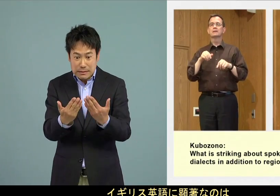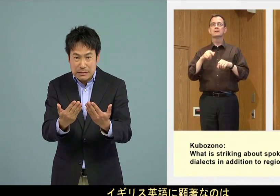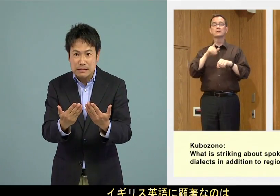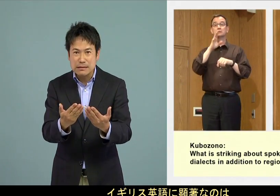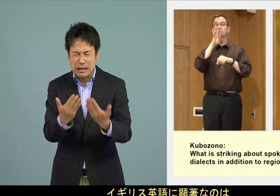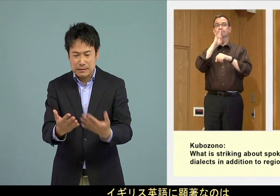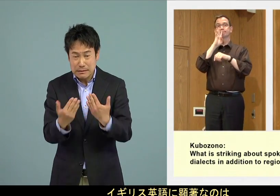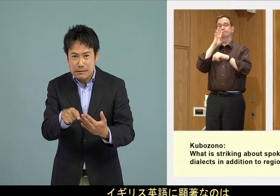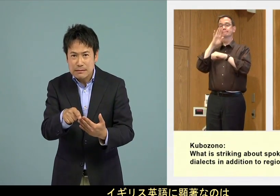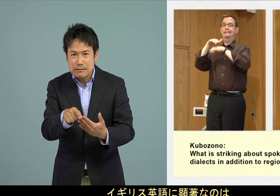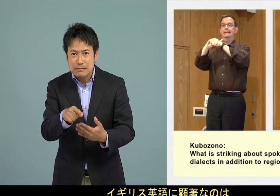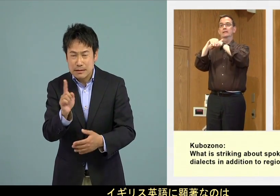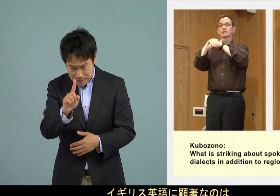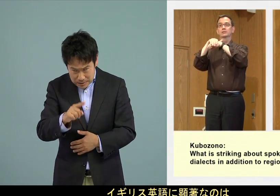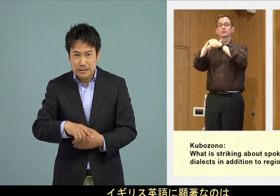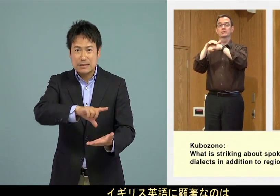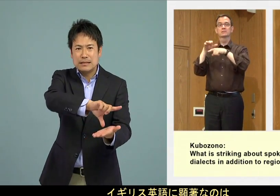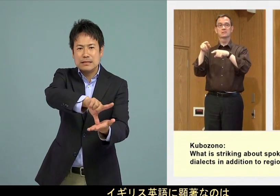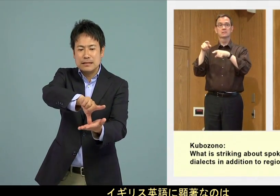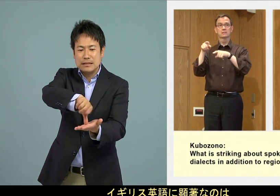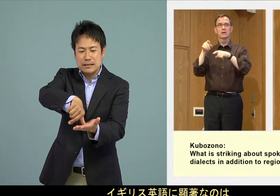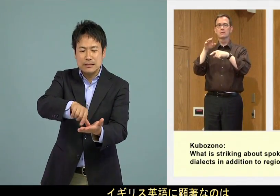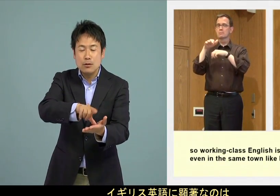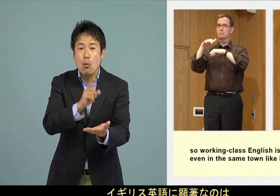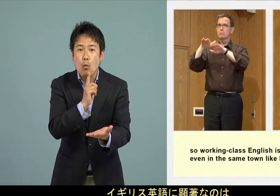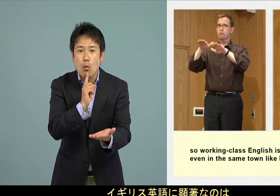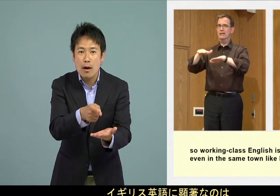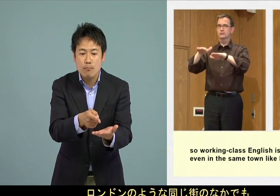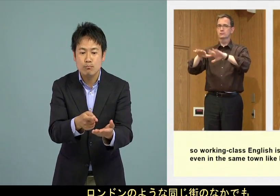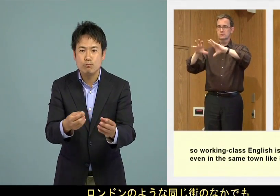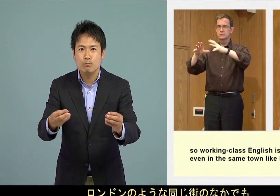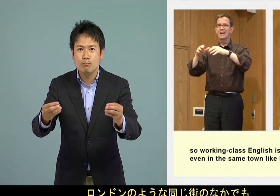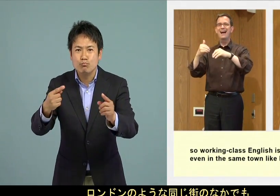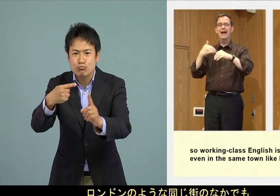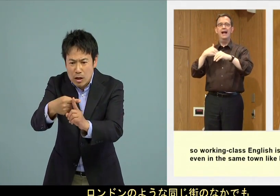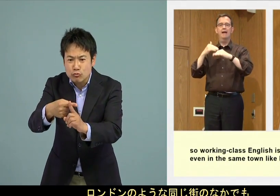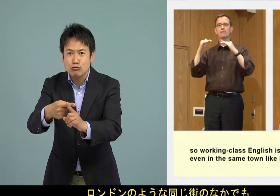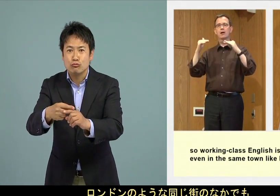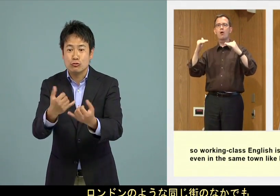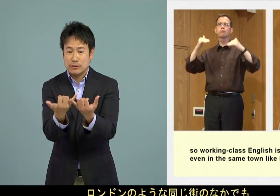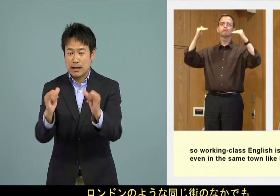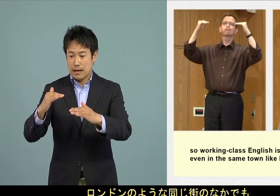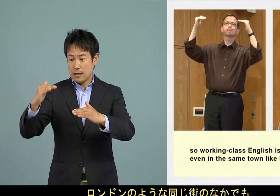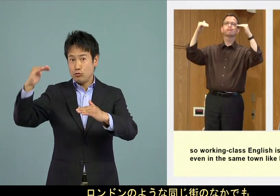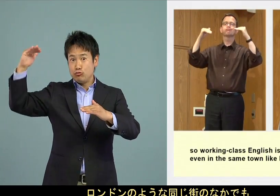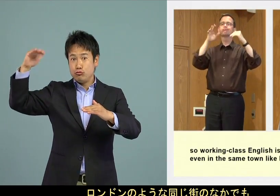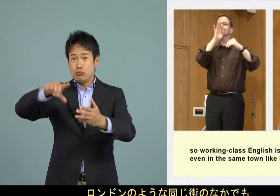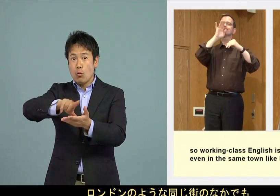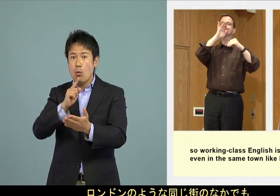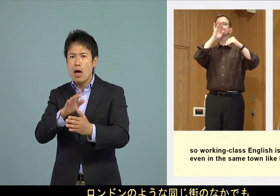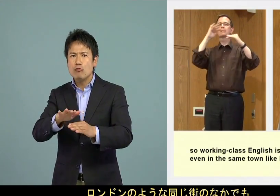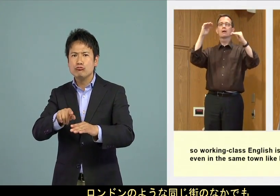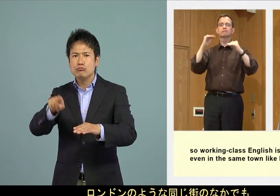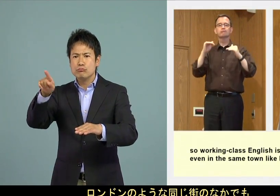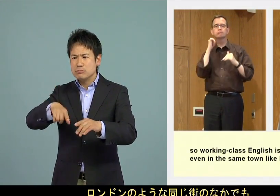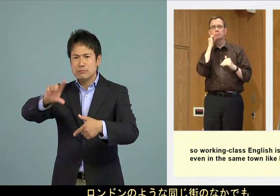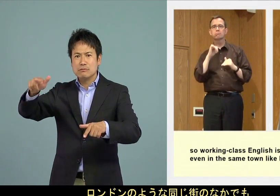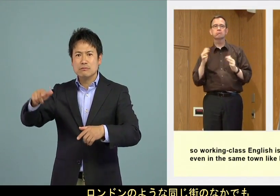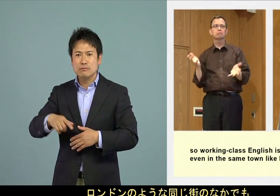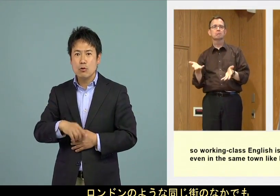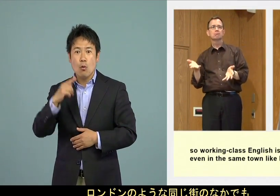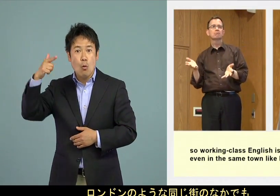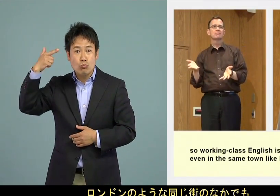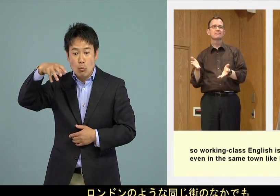are class dialects in addition to regional dialects. So working class English is quite different from middle class